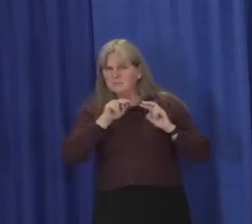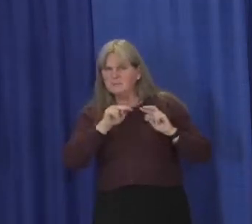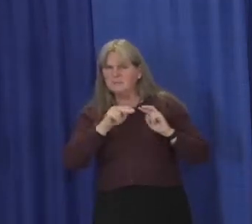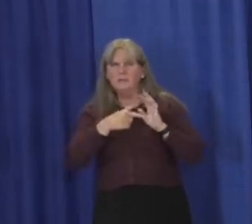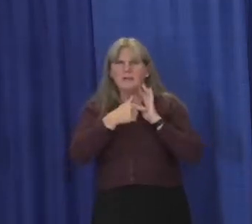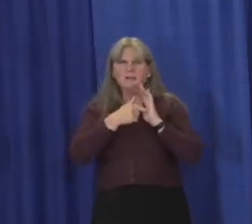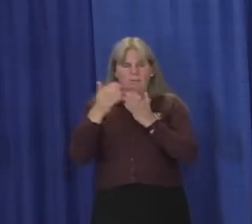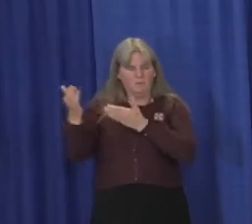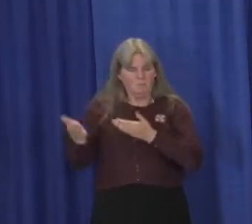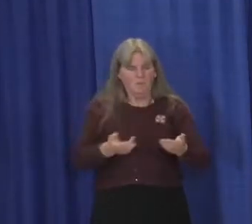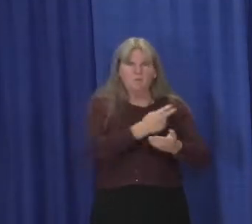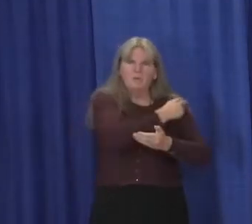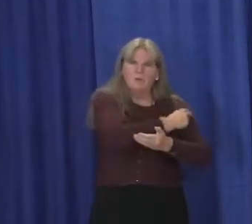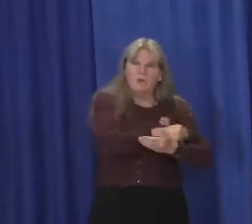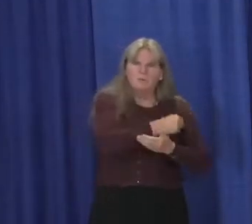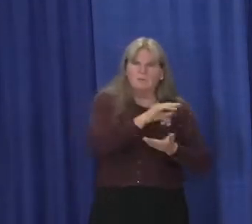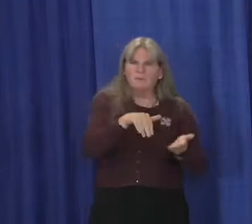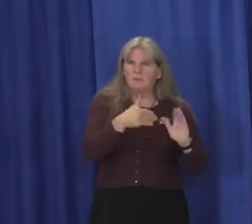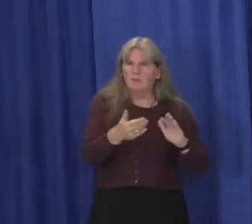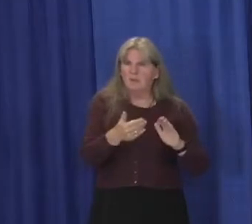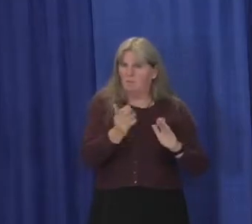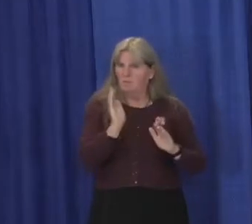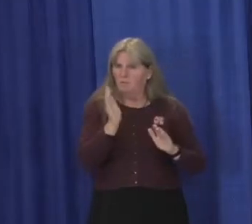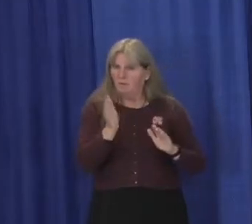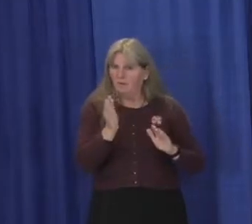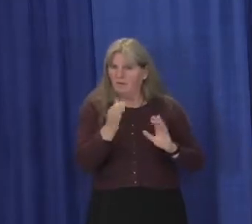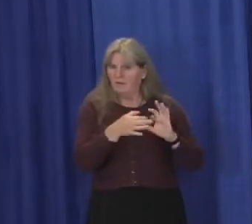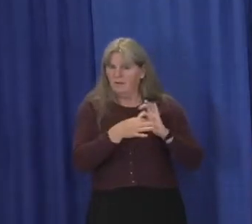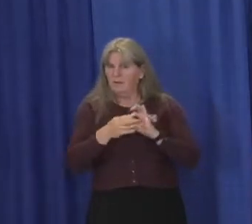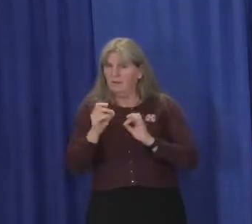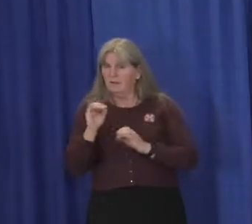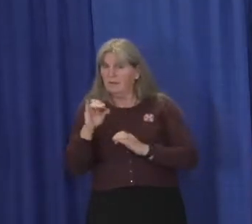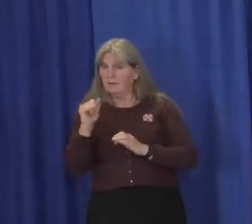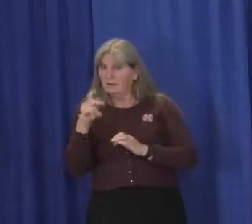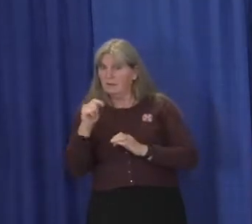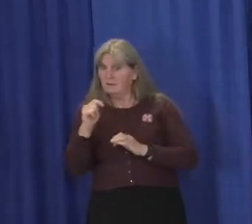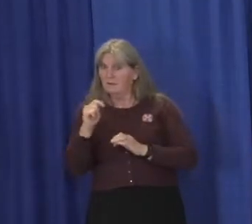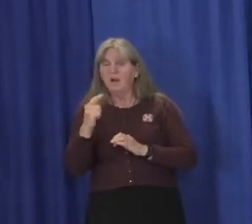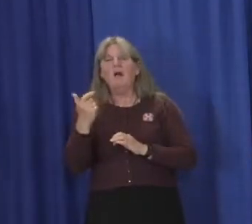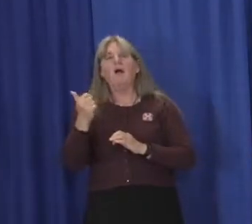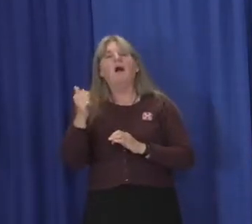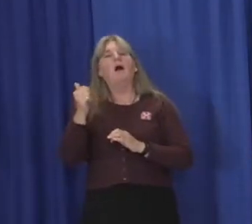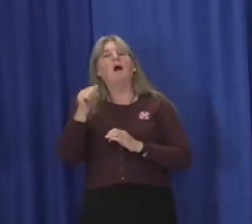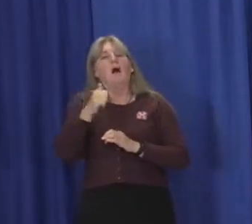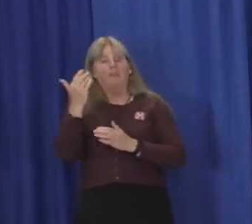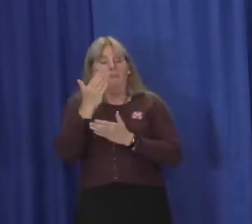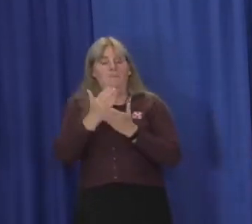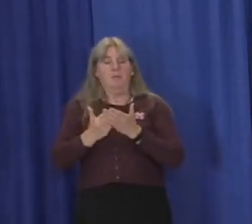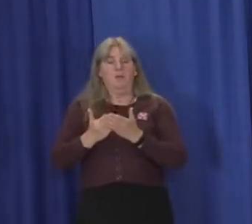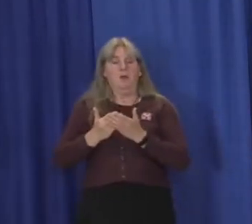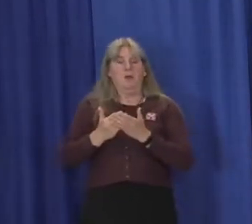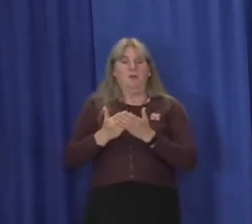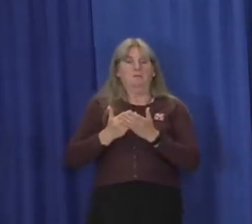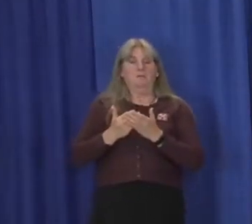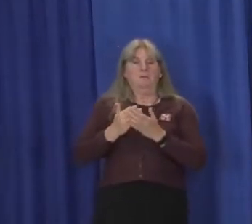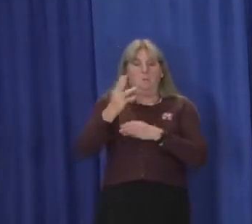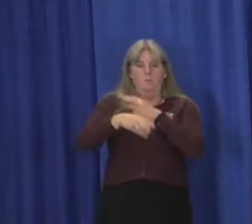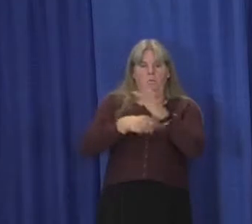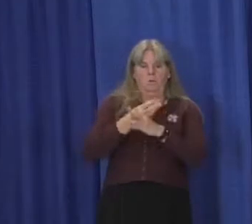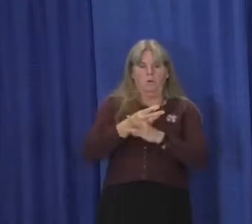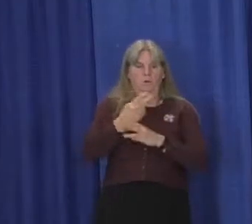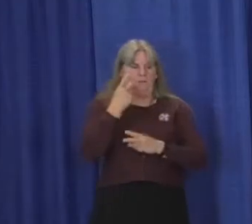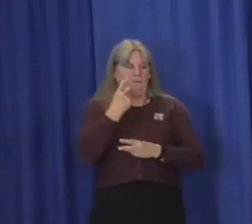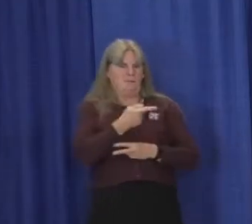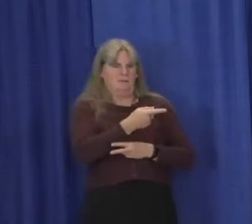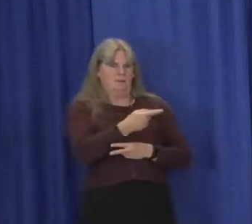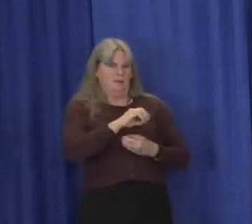include the hospitalizations and deaths. In other places around the world with vaccination rates that are close to ours, when the